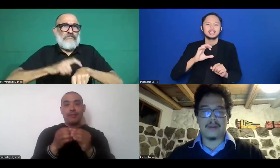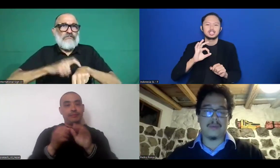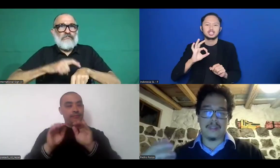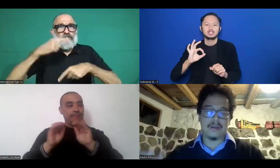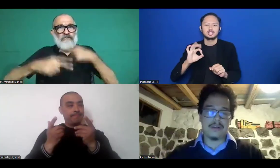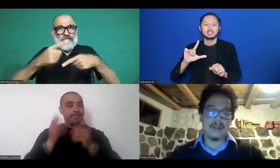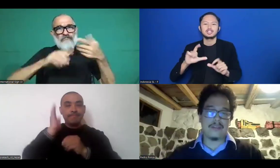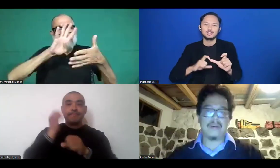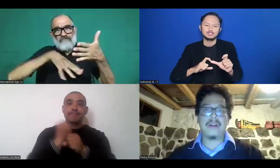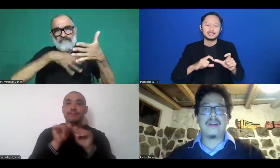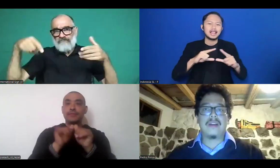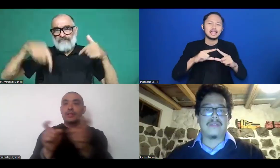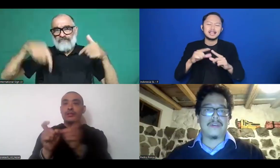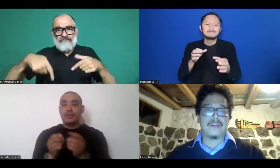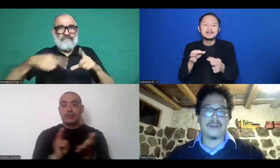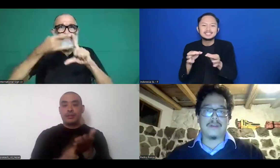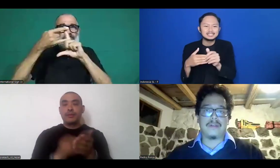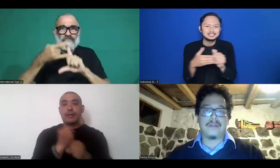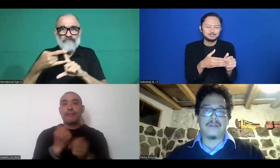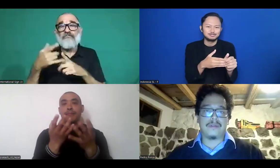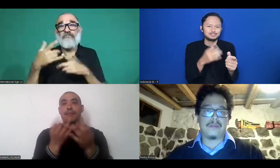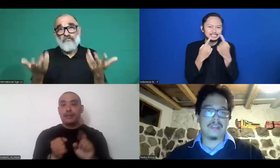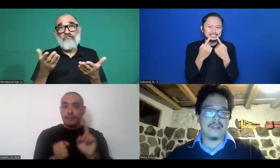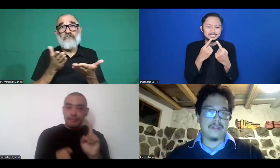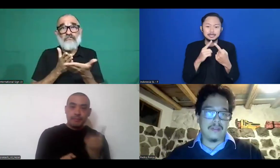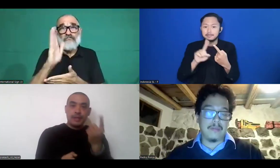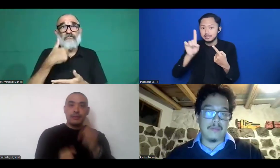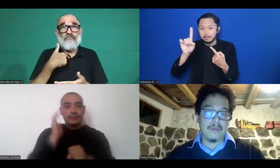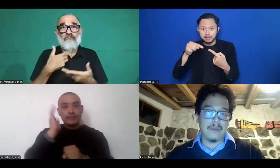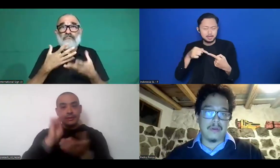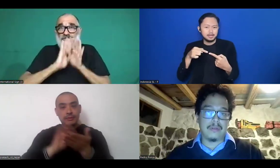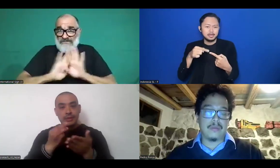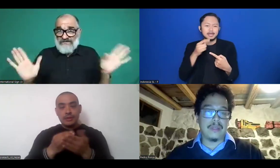are going to be discussing later. The first one of those tools is the